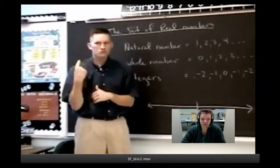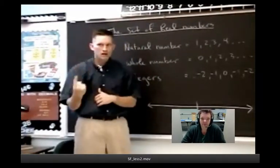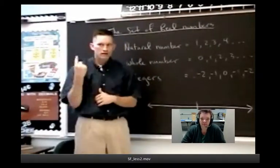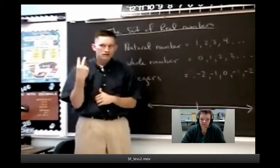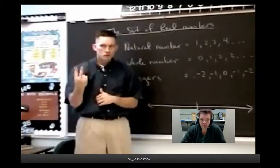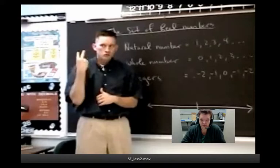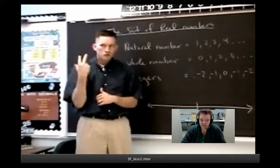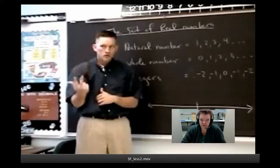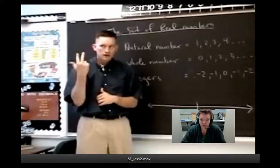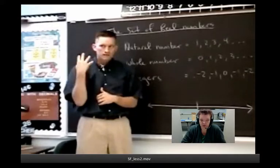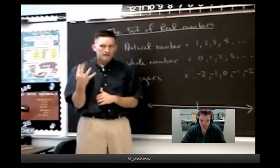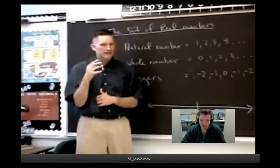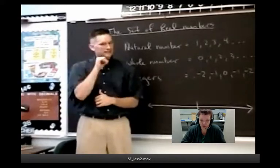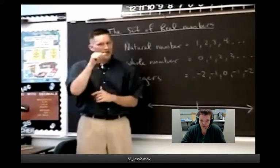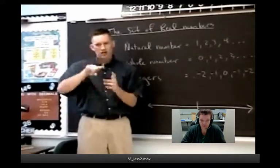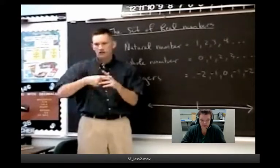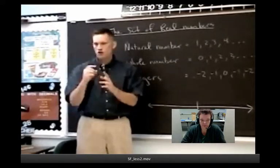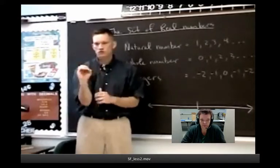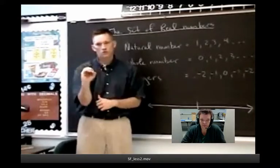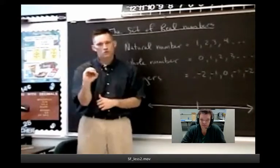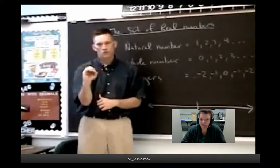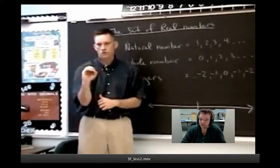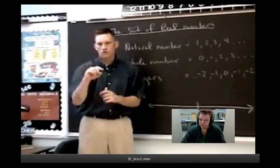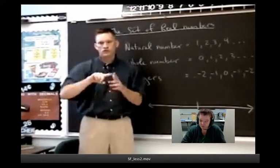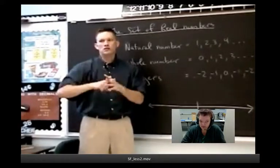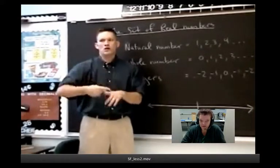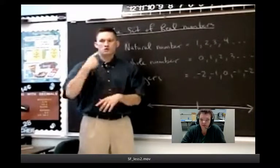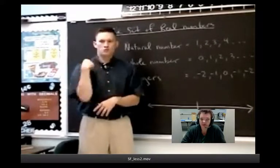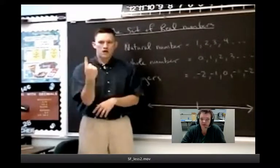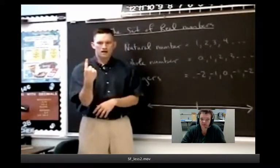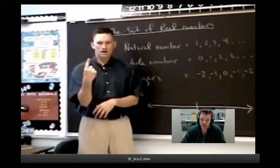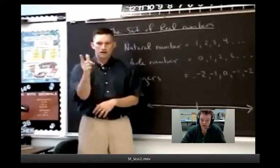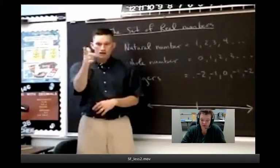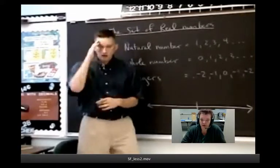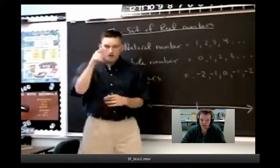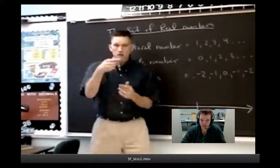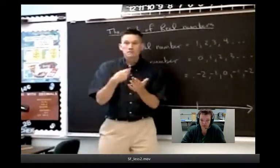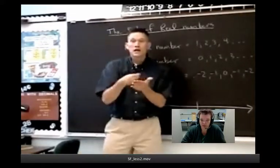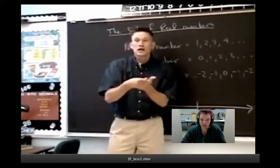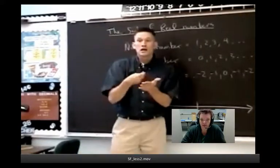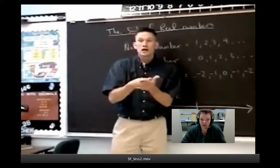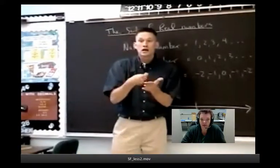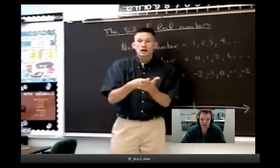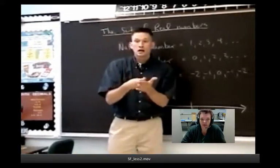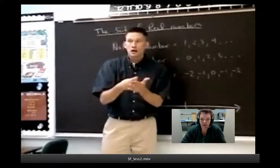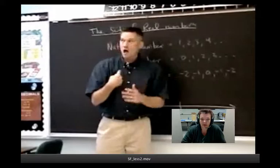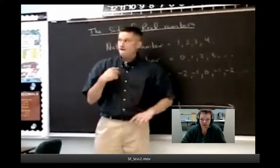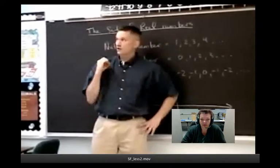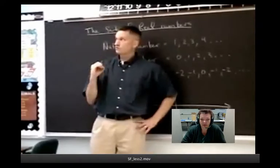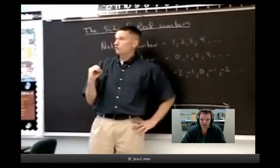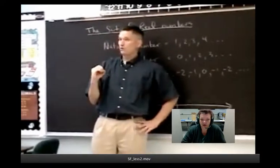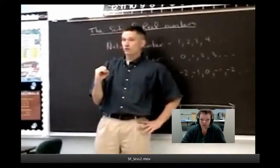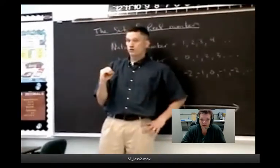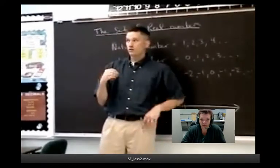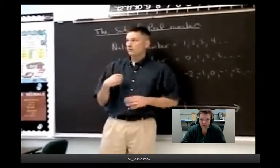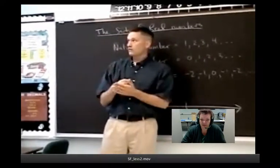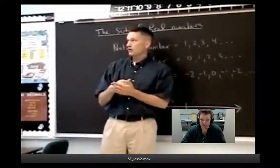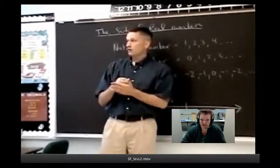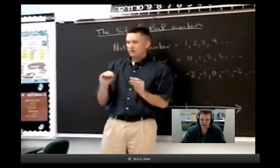You start from 1. You don't start from 0, you start from 1 and go up. You know, like when you have money, you don't say, I